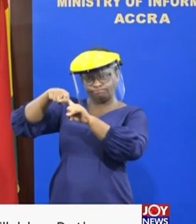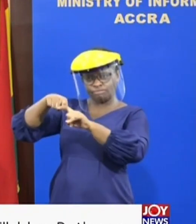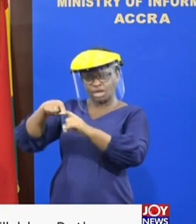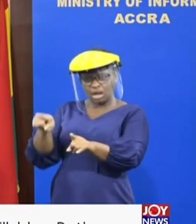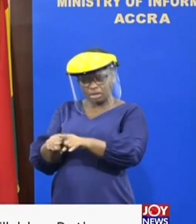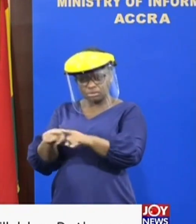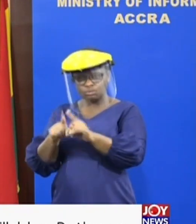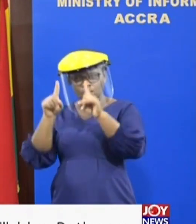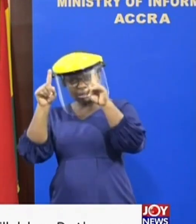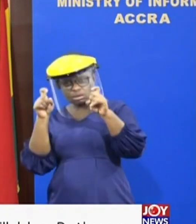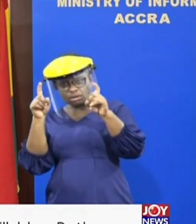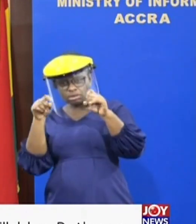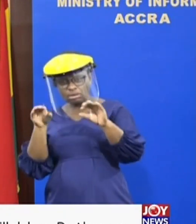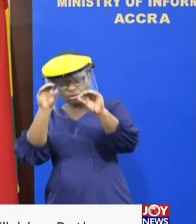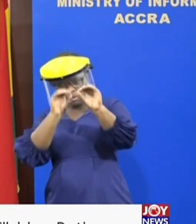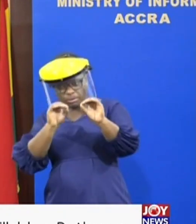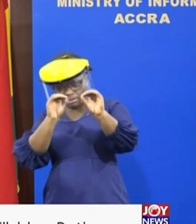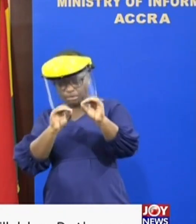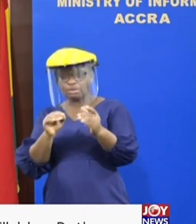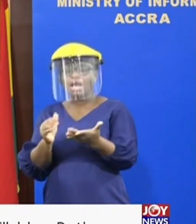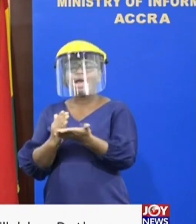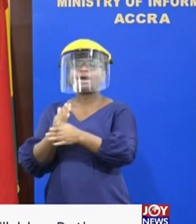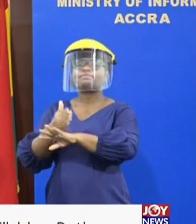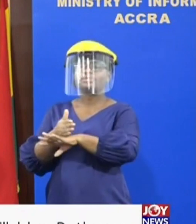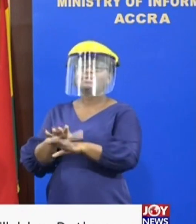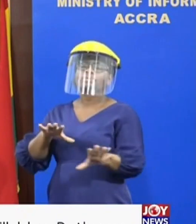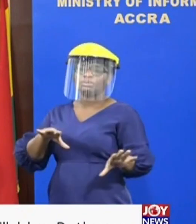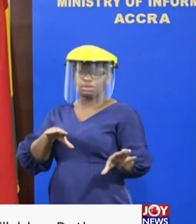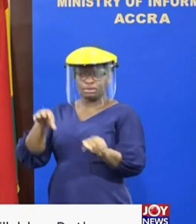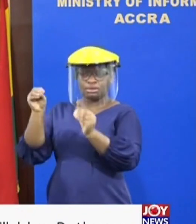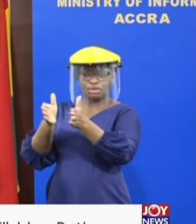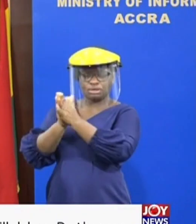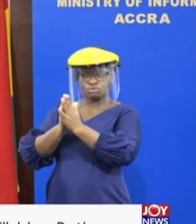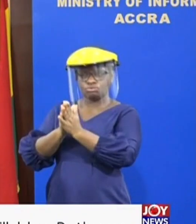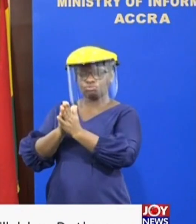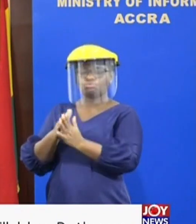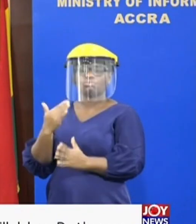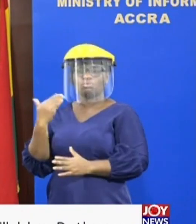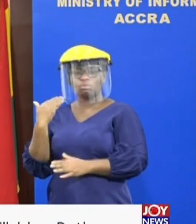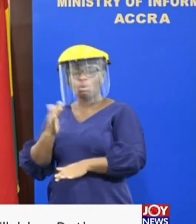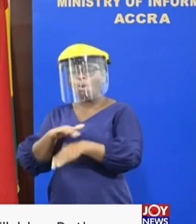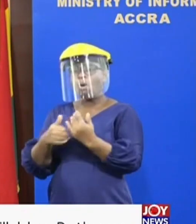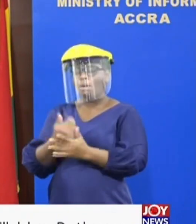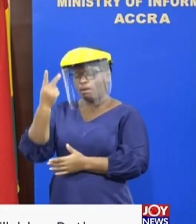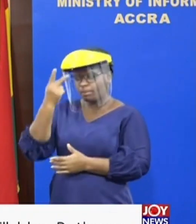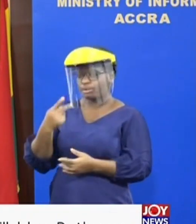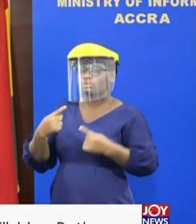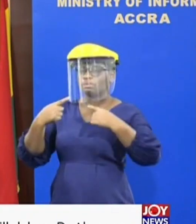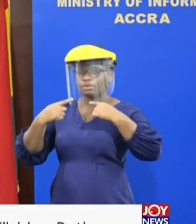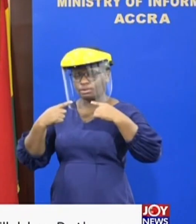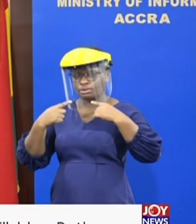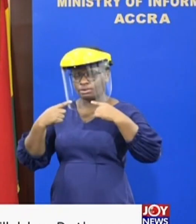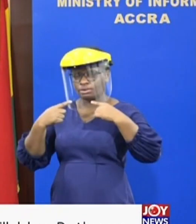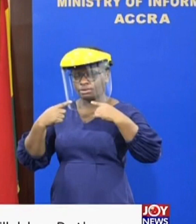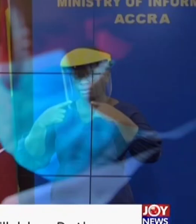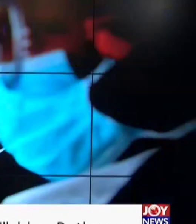an assessment and observation, after which they will be asked to go home. And all parents concerned will be informed as soon as such a thing